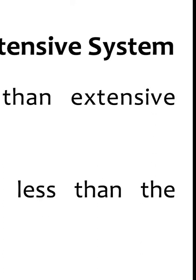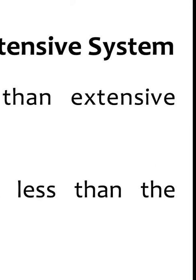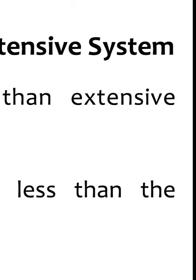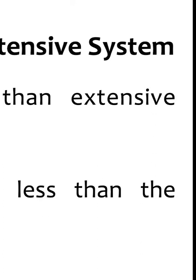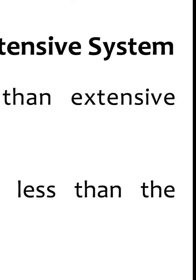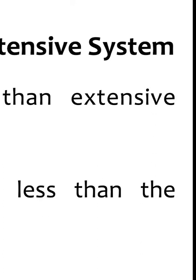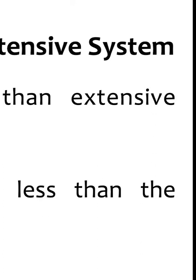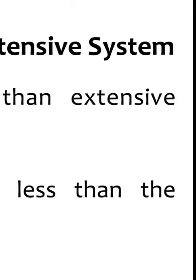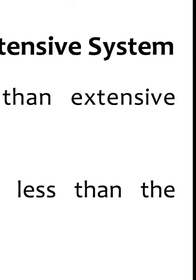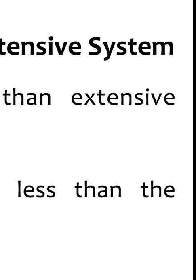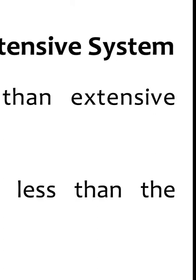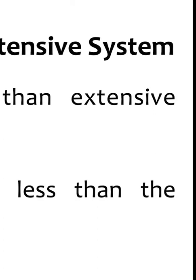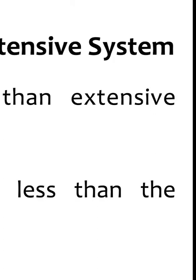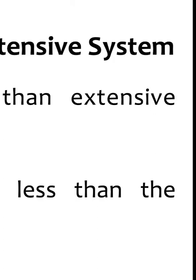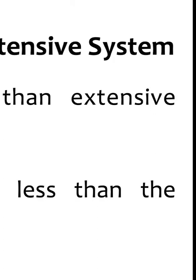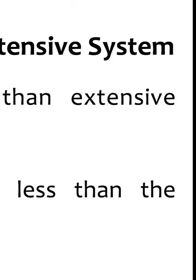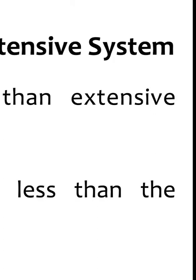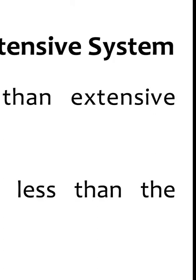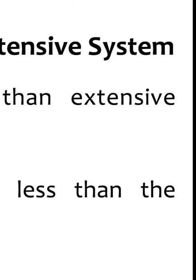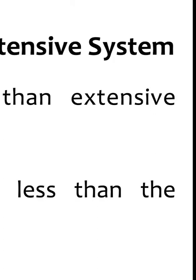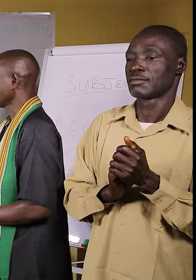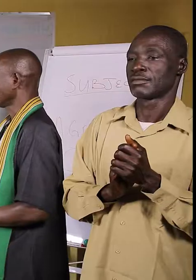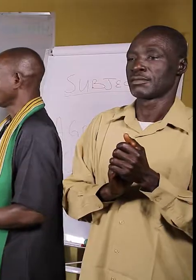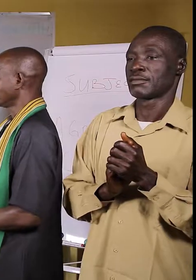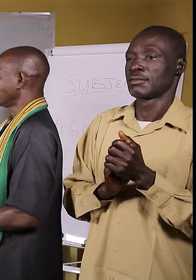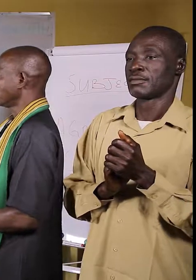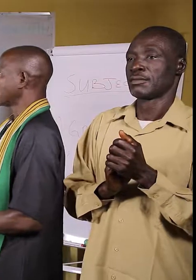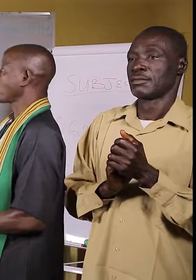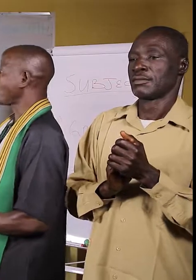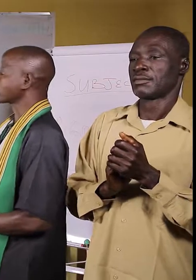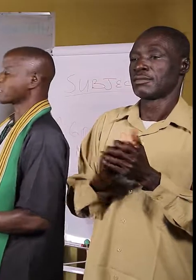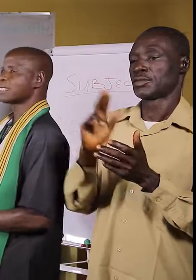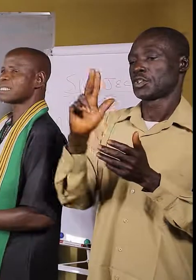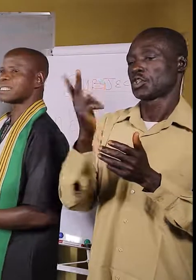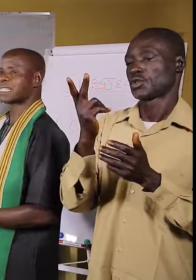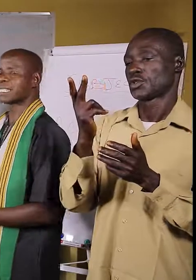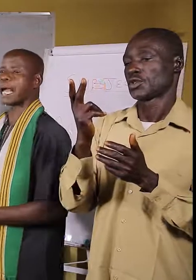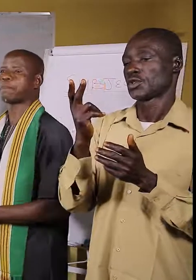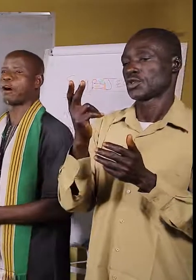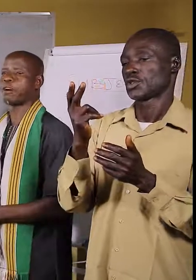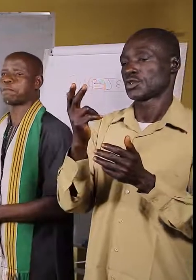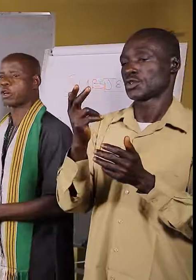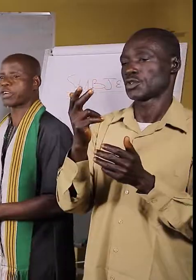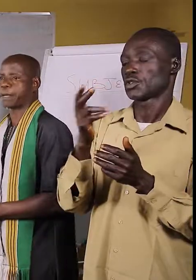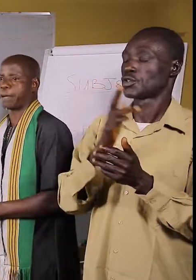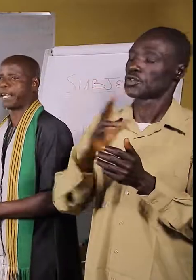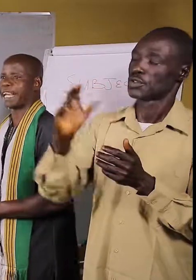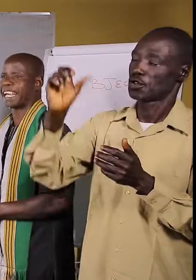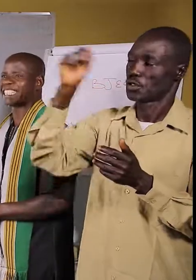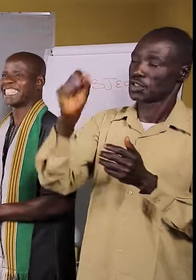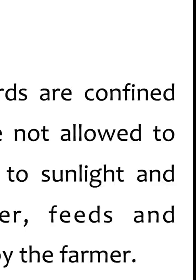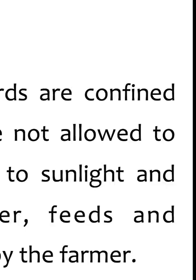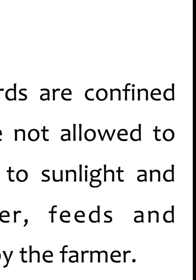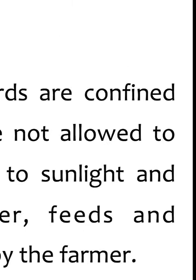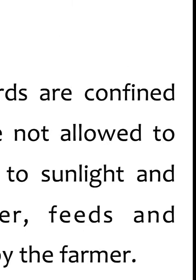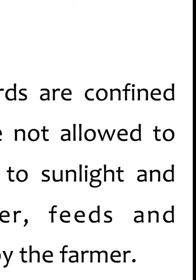the intensive system when compared. The third system of poultry keeping